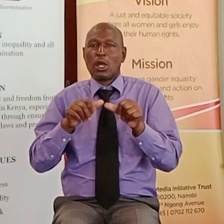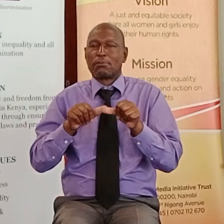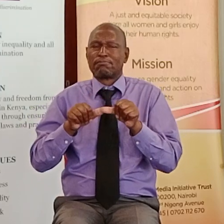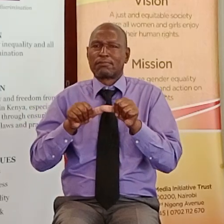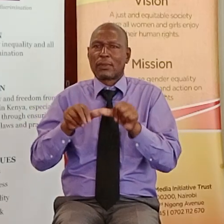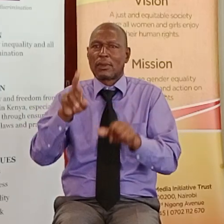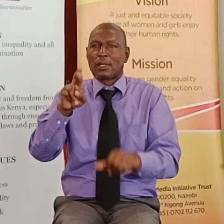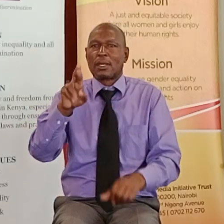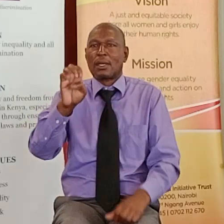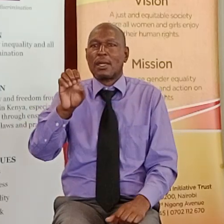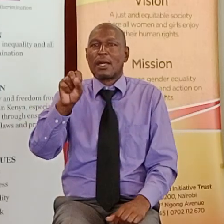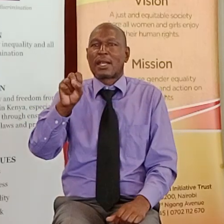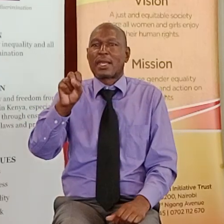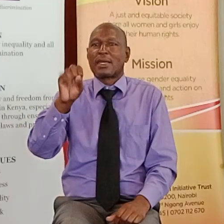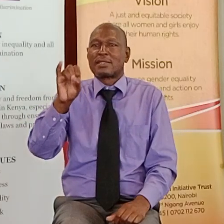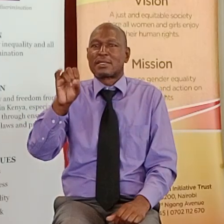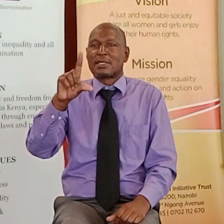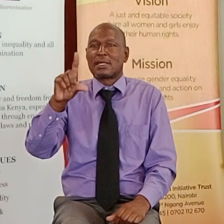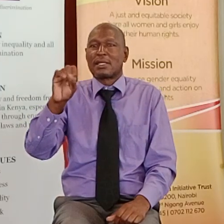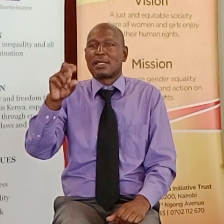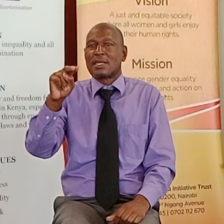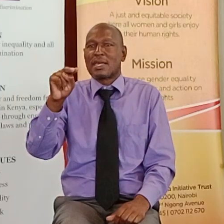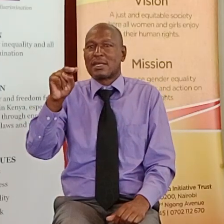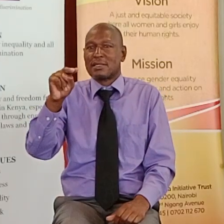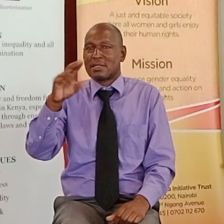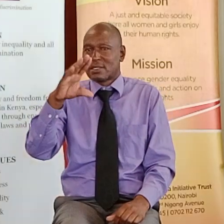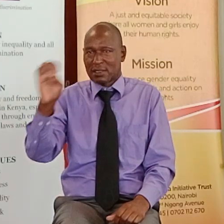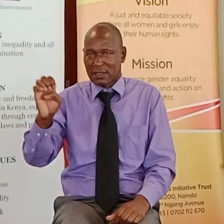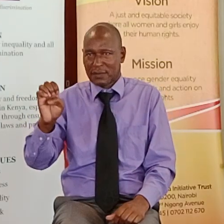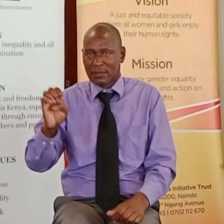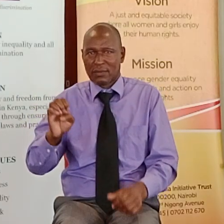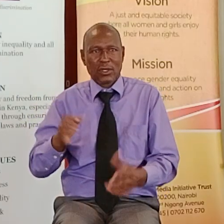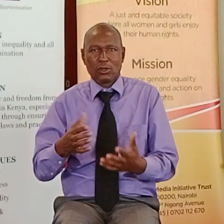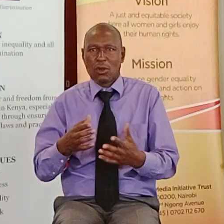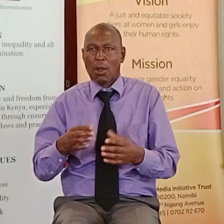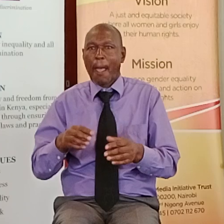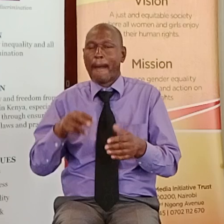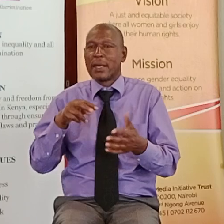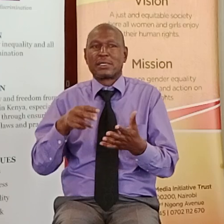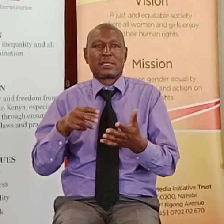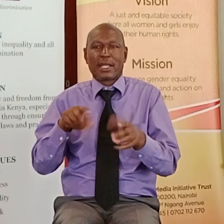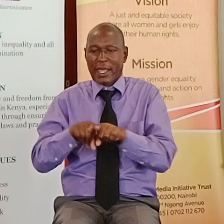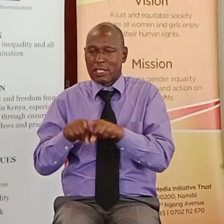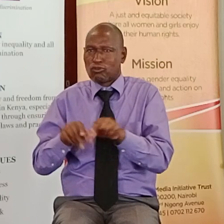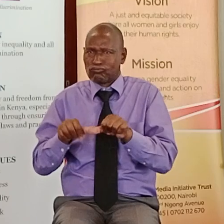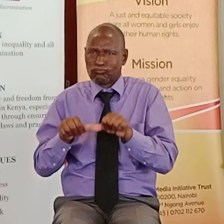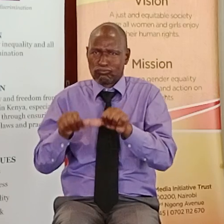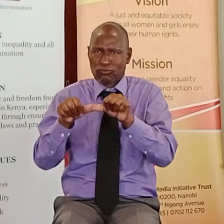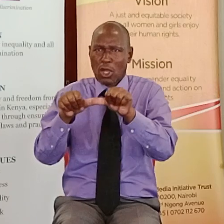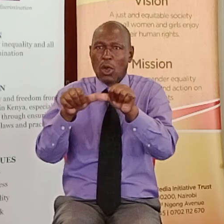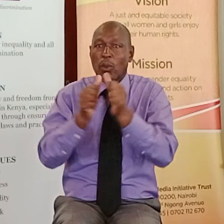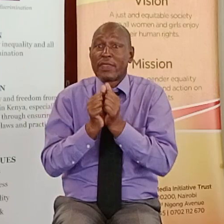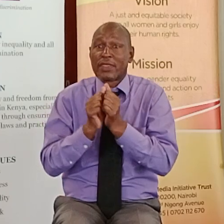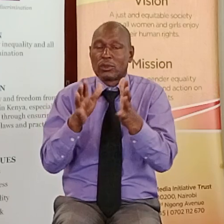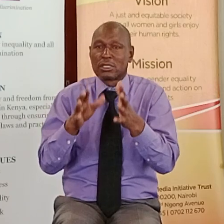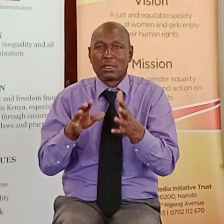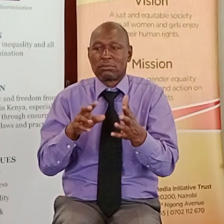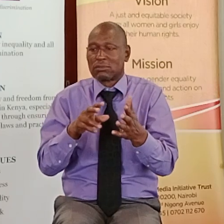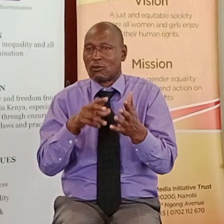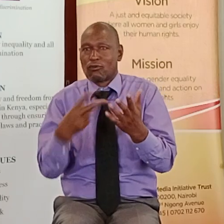bouncing back, of course, those with economic muscle bounce back faster and better than those in the informal